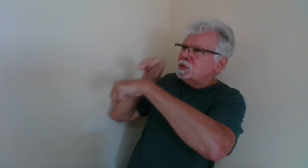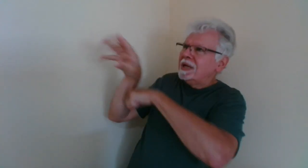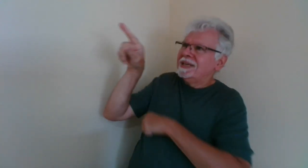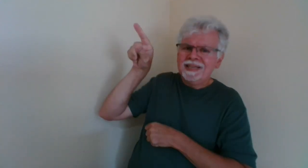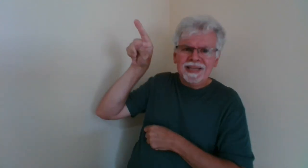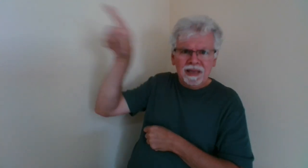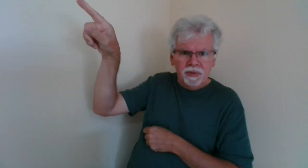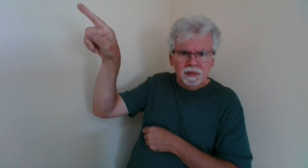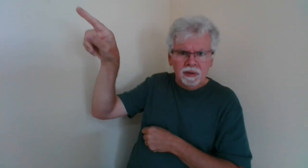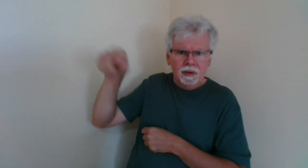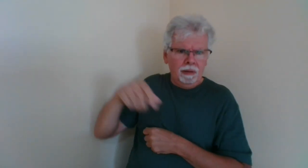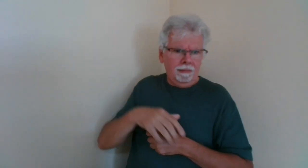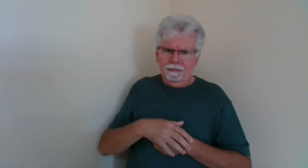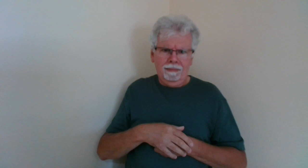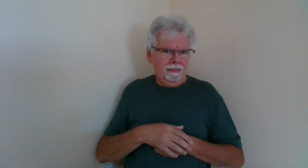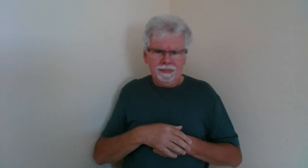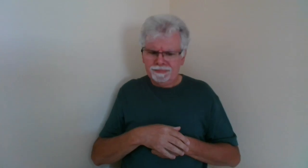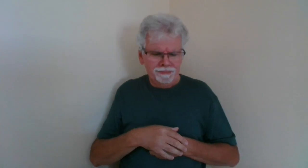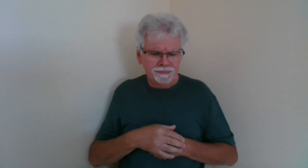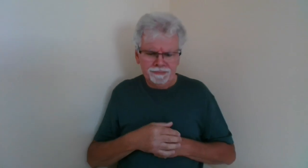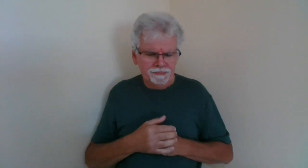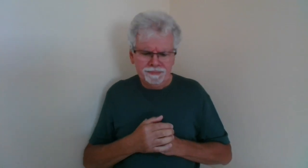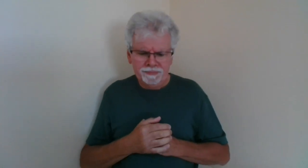has been his counselor?